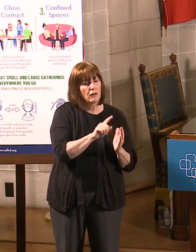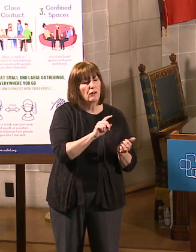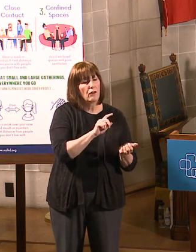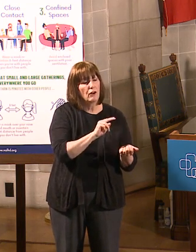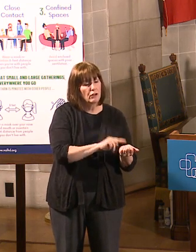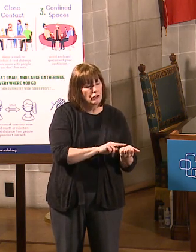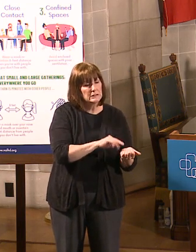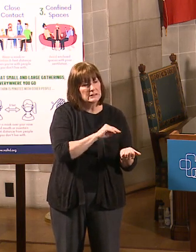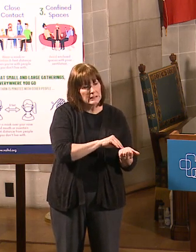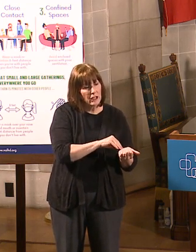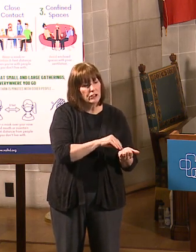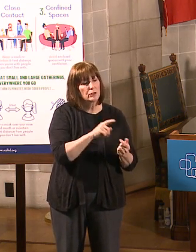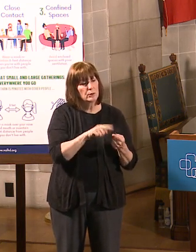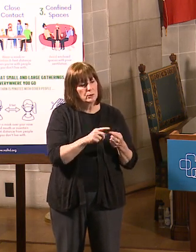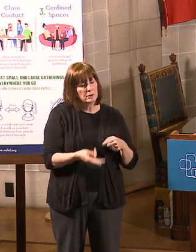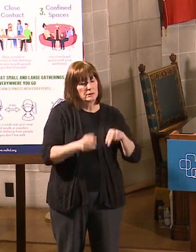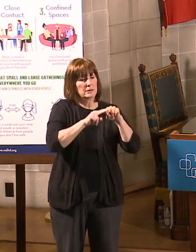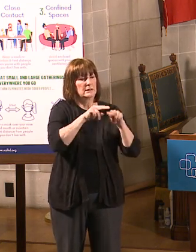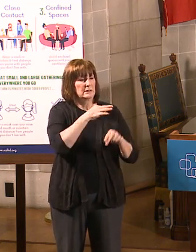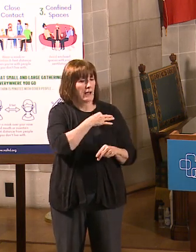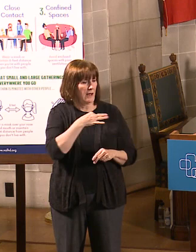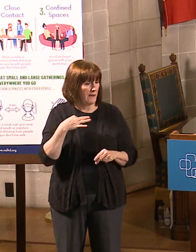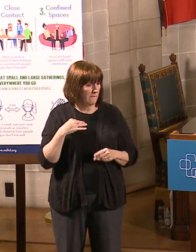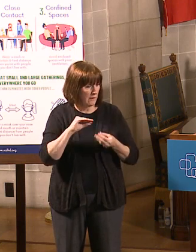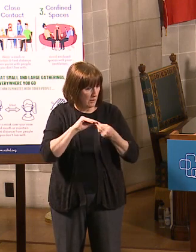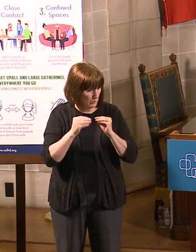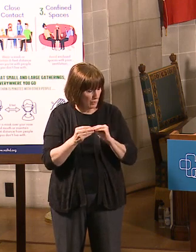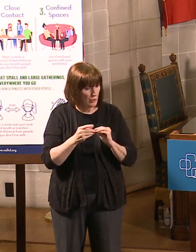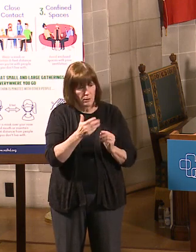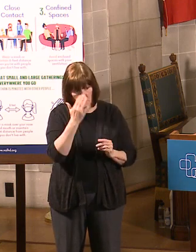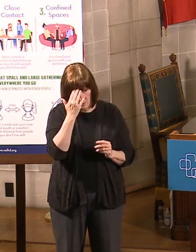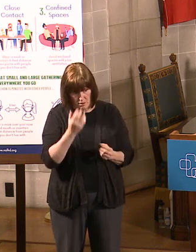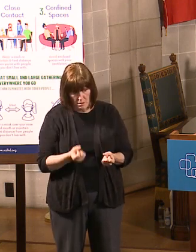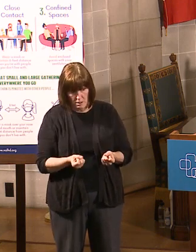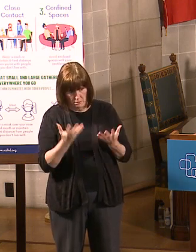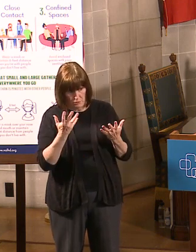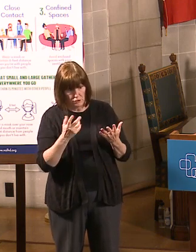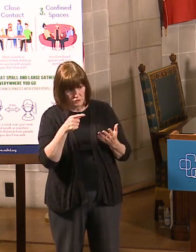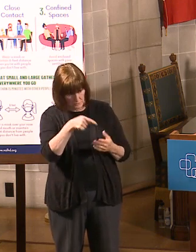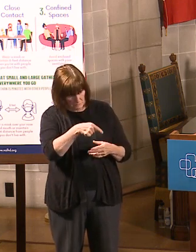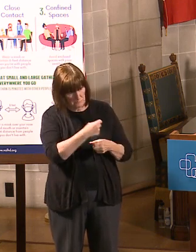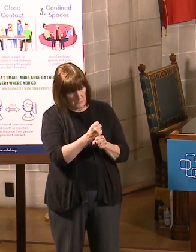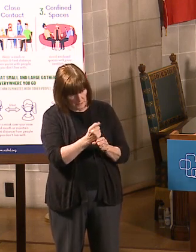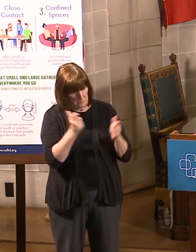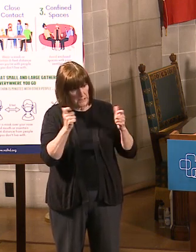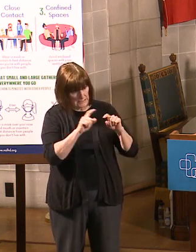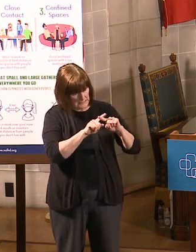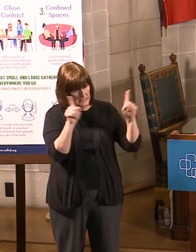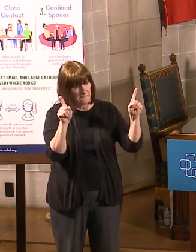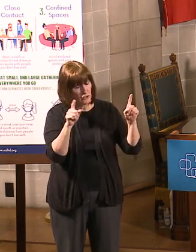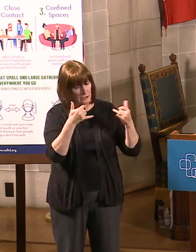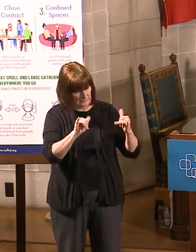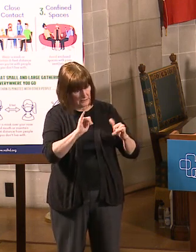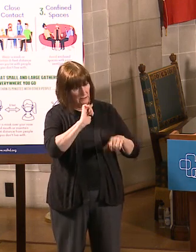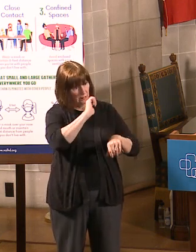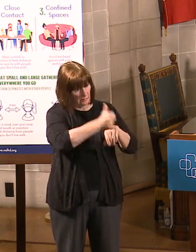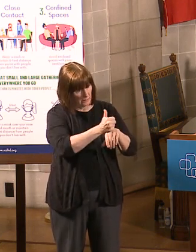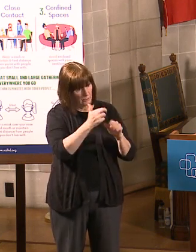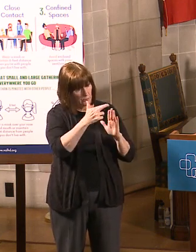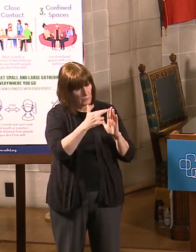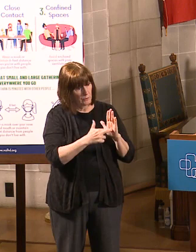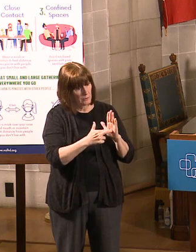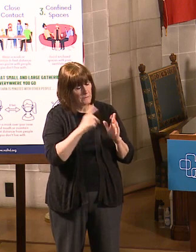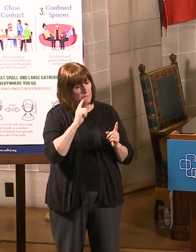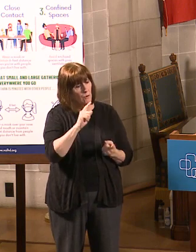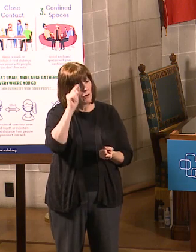to try to provide more staffing for Nebraska's hospitals. Do we know how much of a difference that has made, and are those rules still in effect?